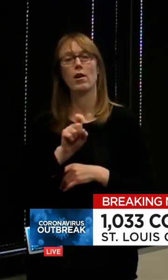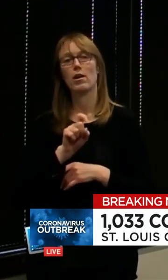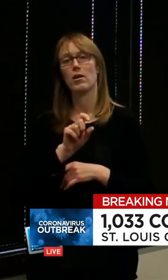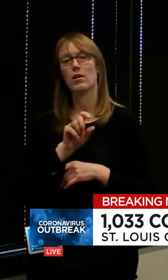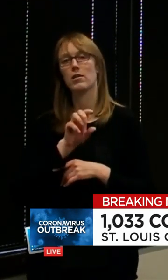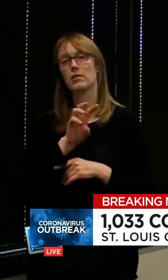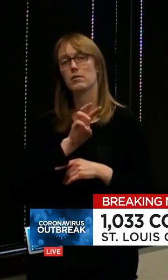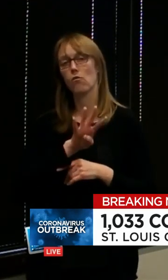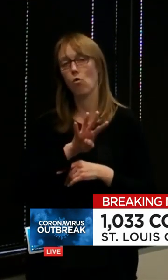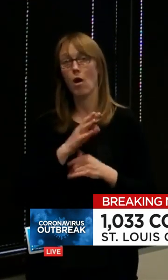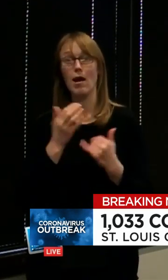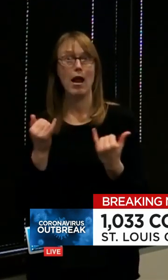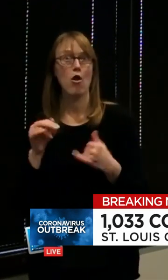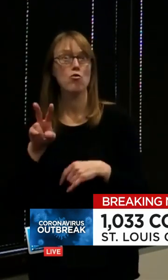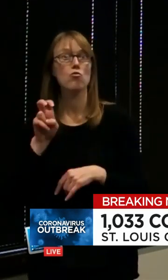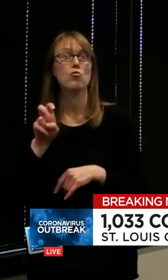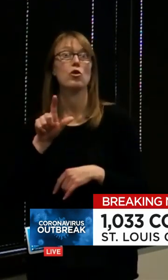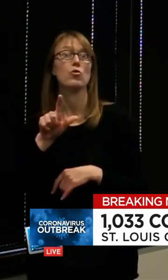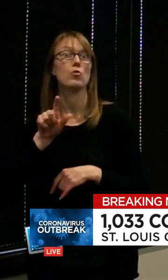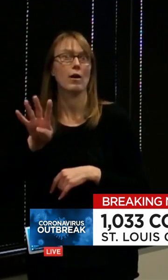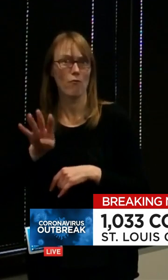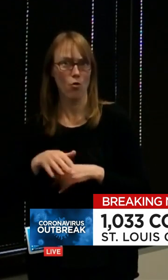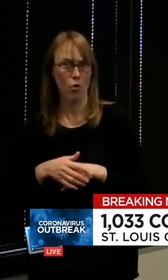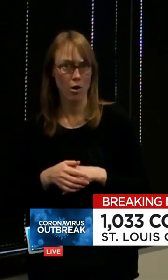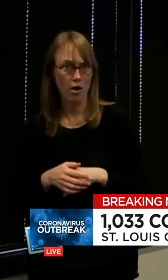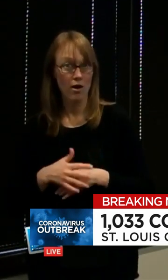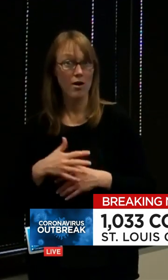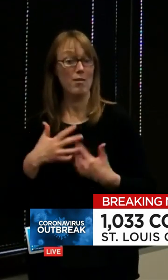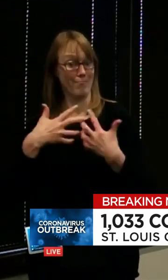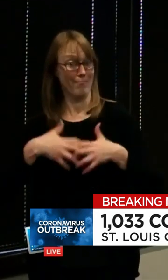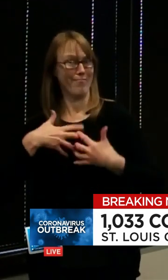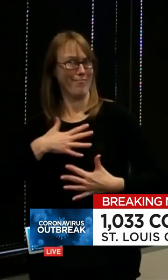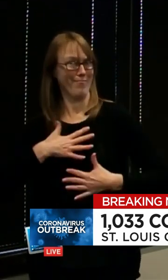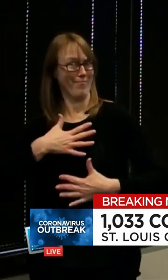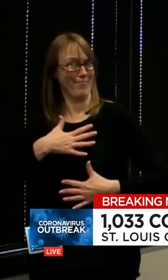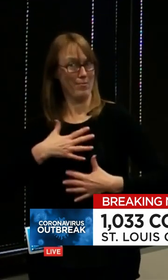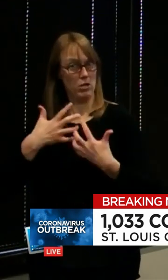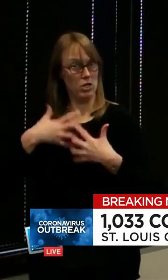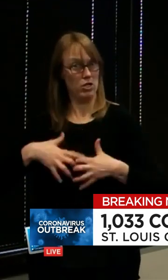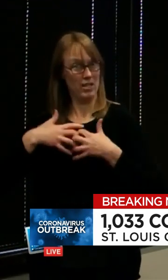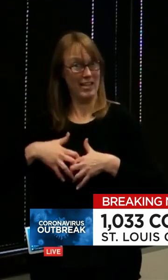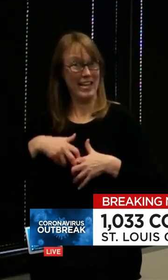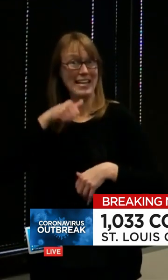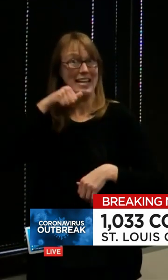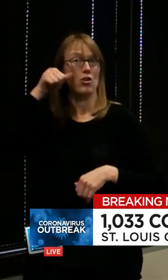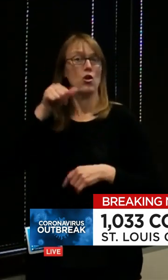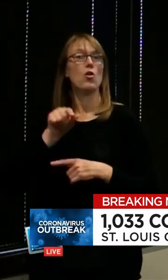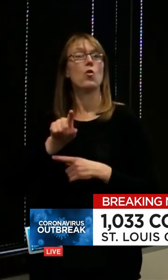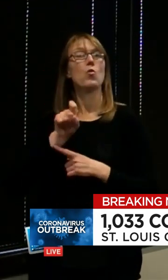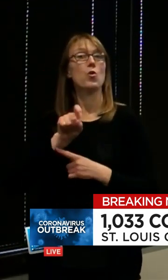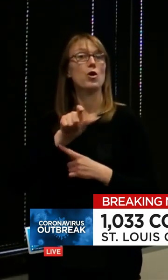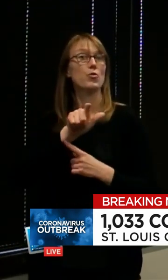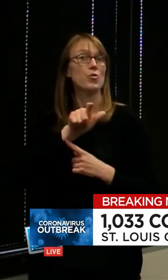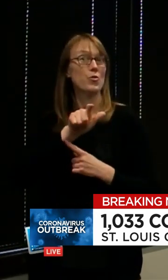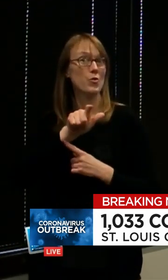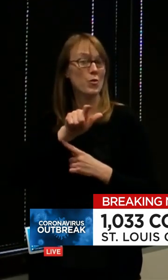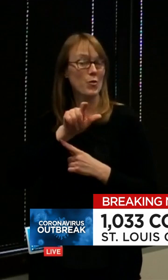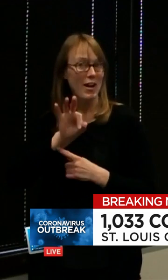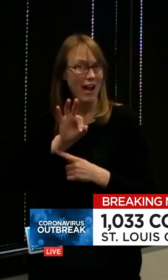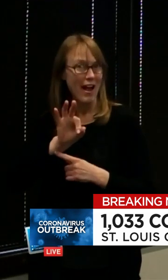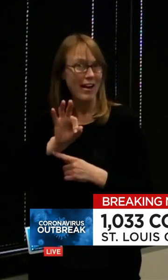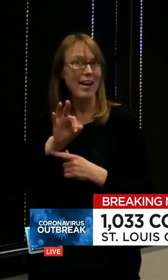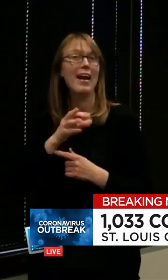today it's 224. And ventilators were 139 yesterday and 172